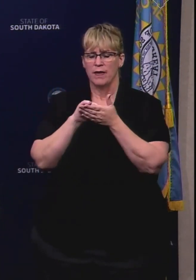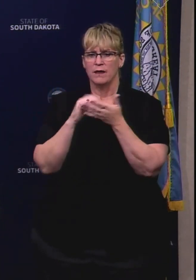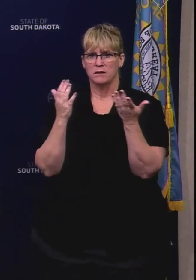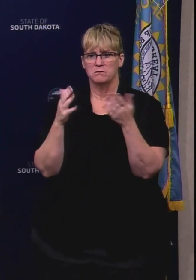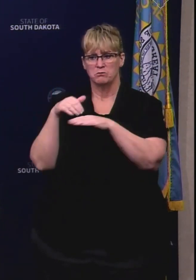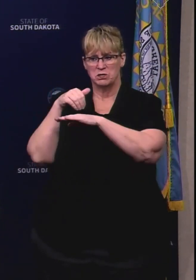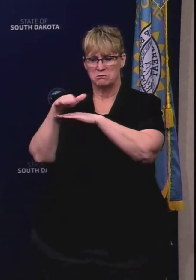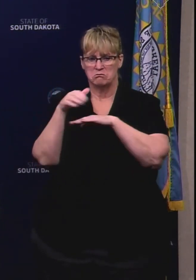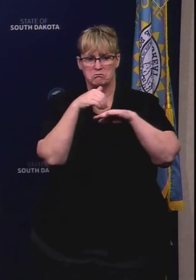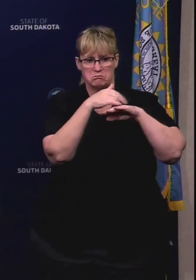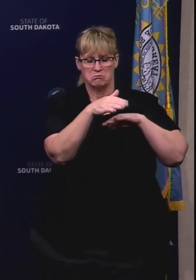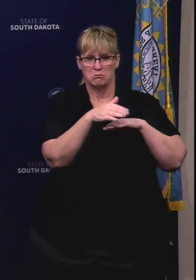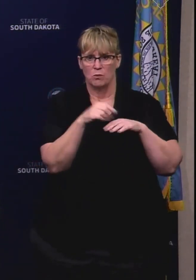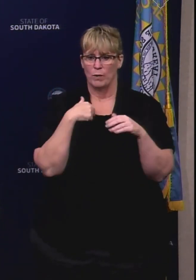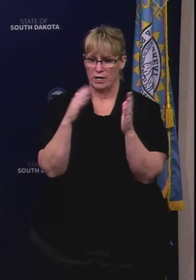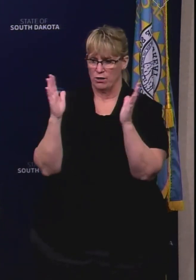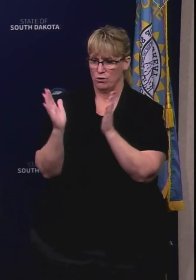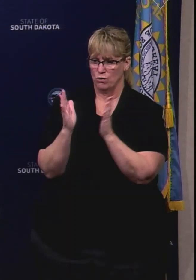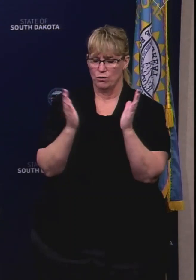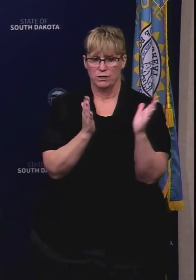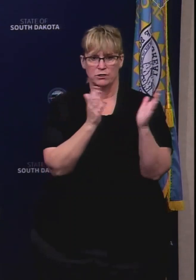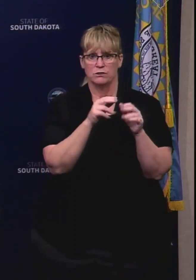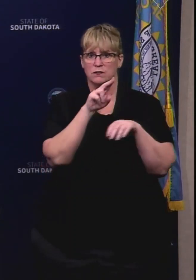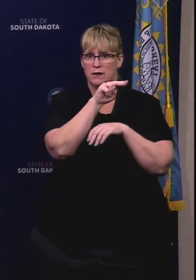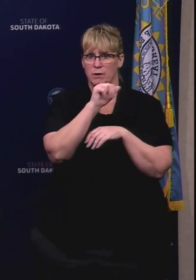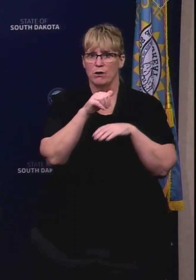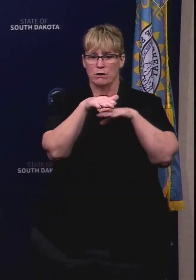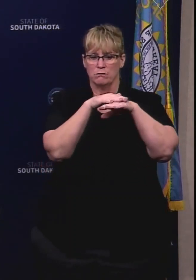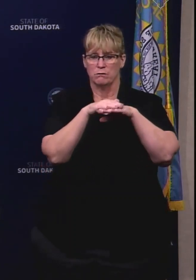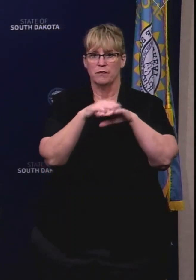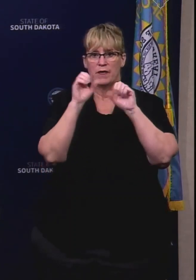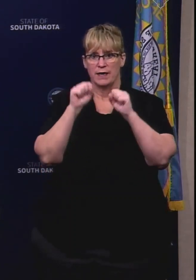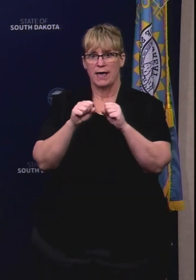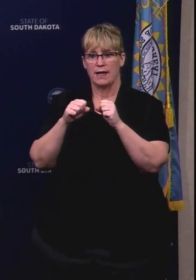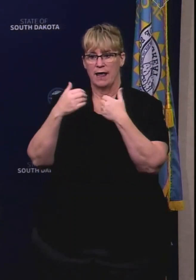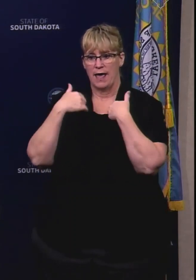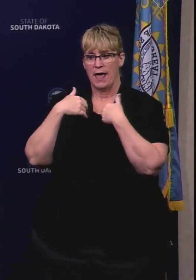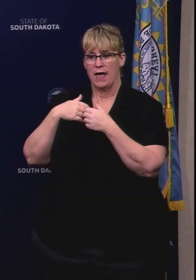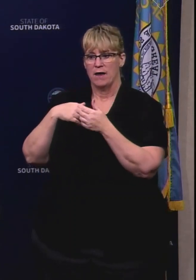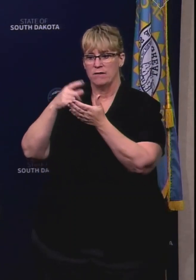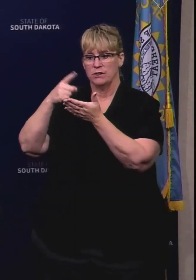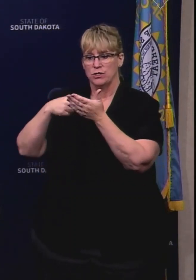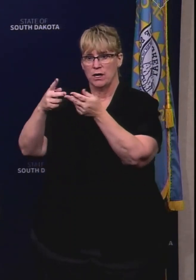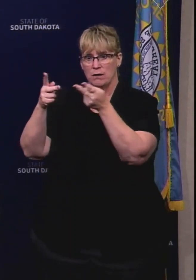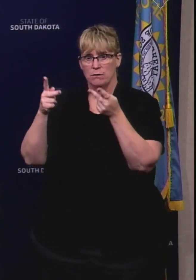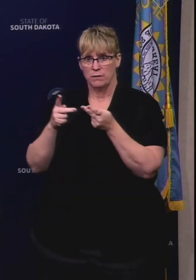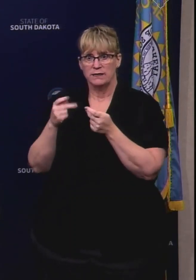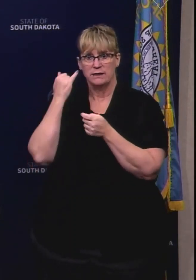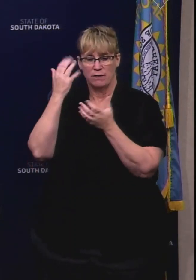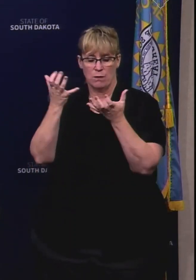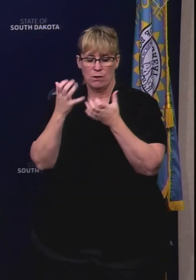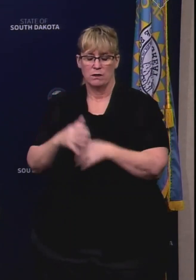we encouraged these tribes to consider that would still allow them to run checkpoints if they chose to do so.